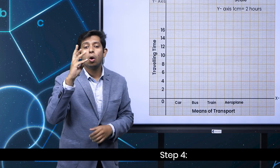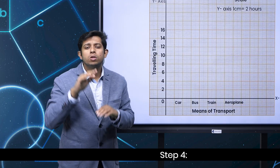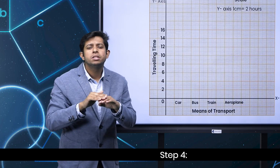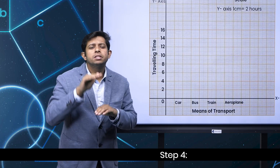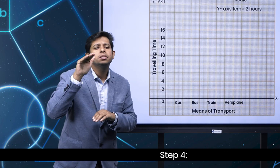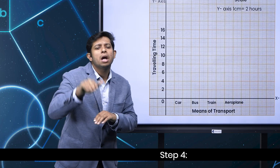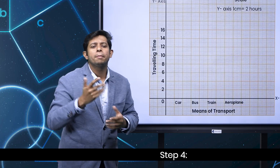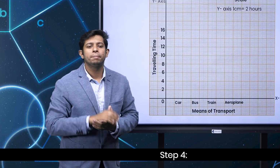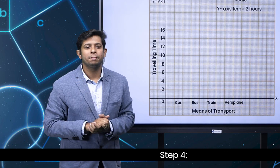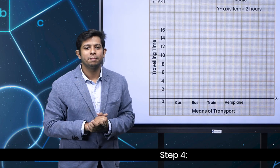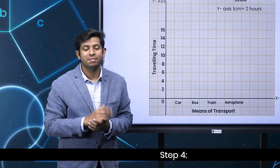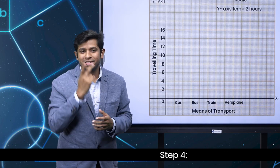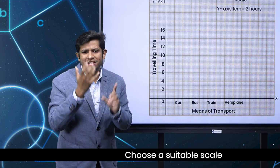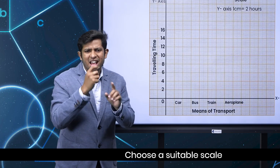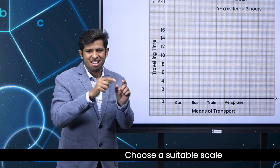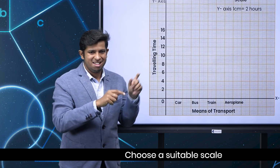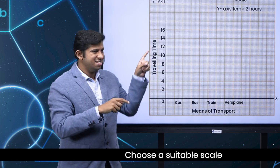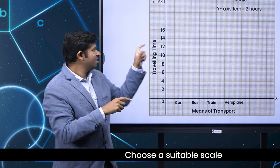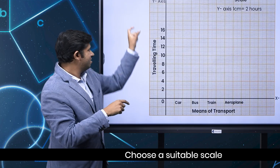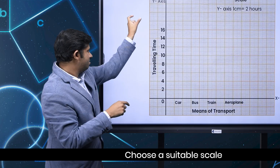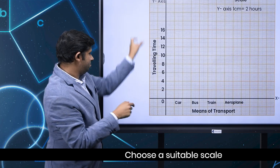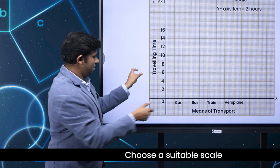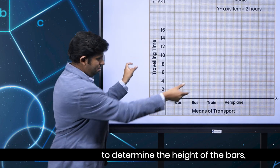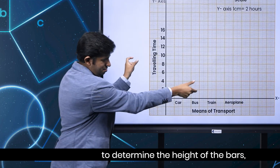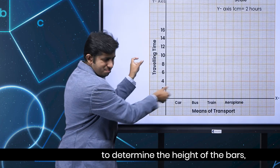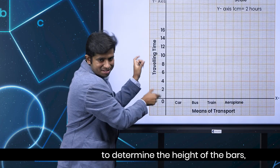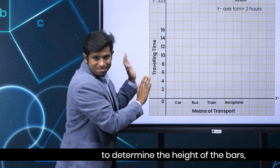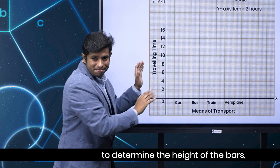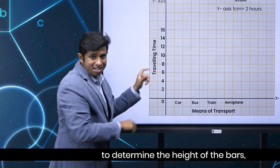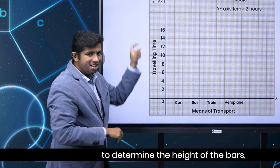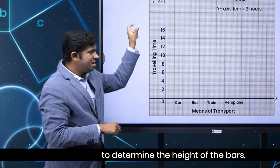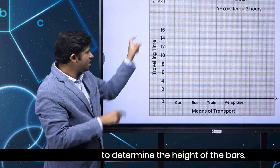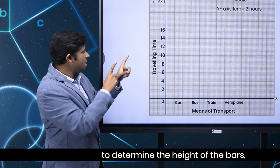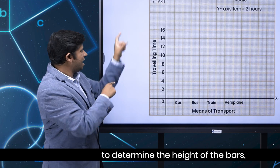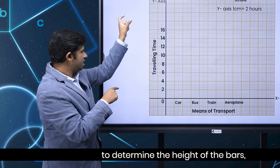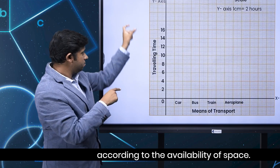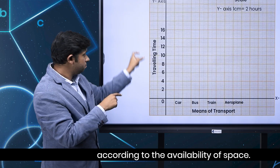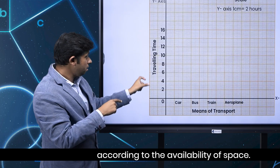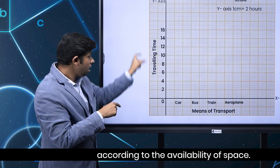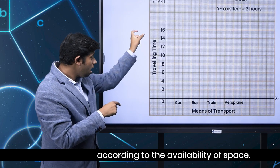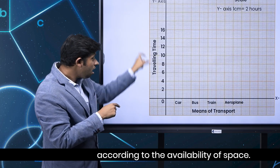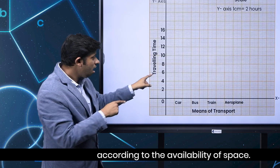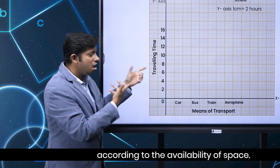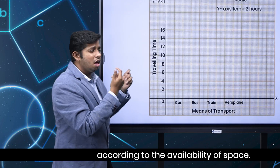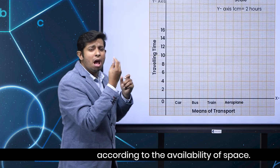Step 4. Choose a suitable scale to determine the height of the bars according to the availability of